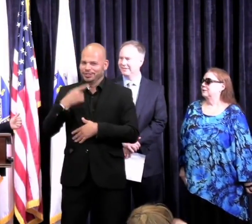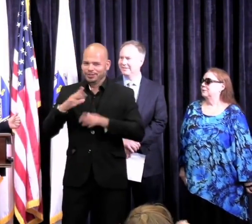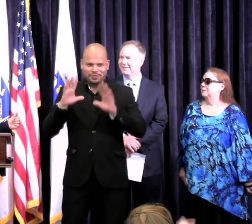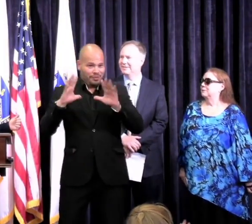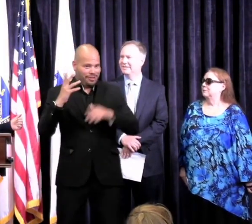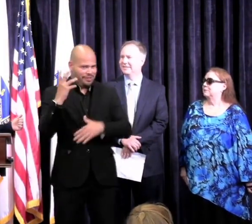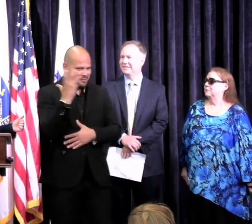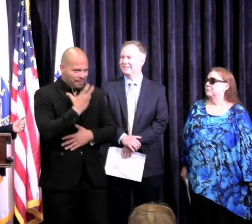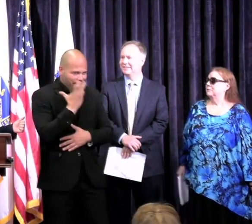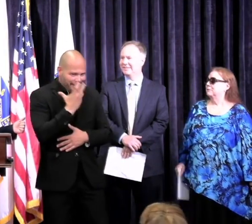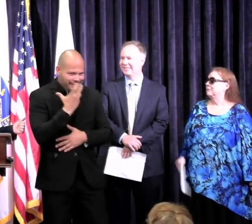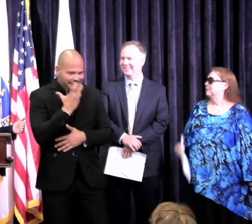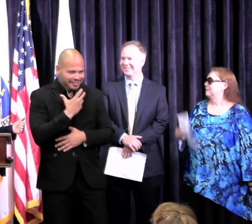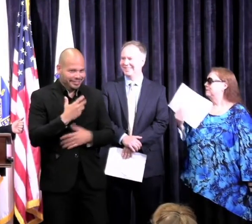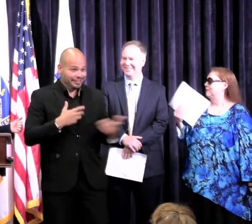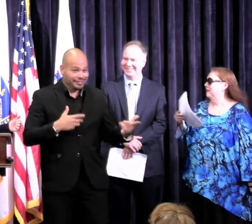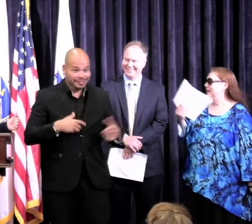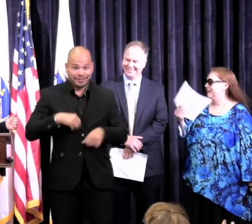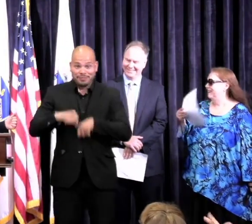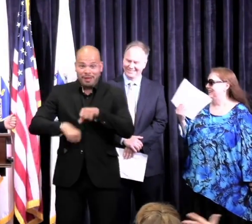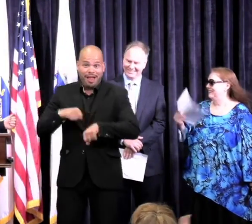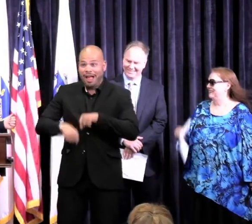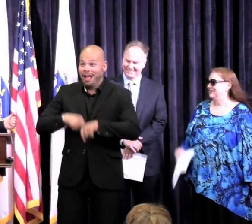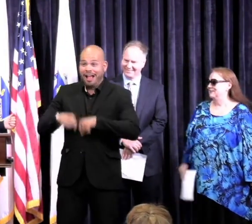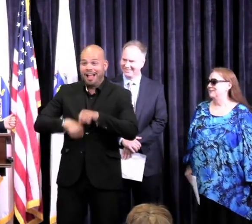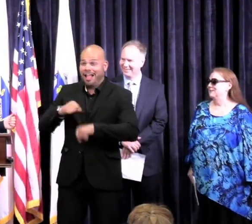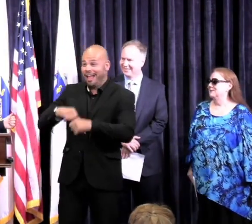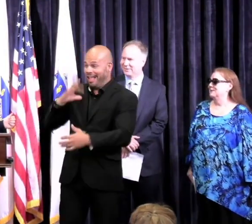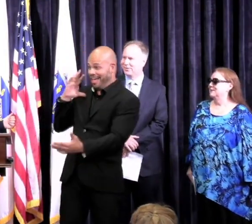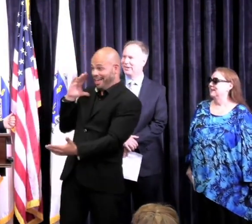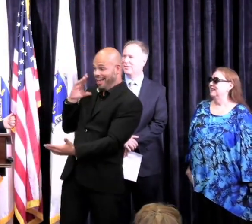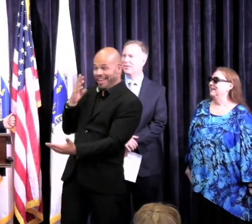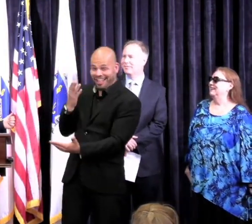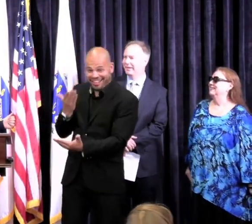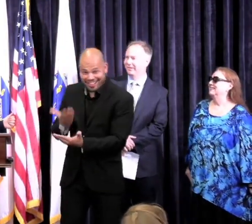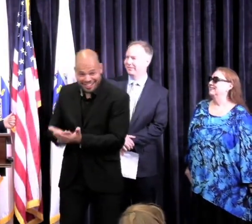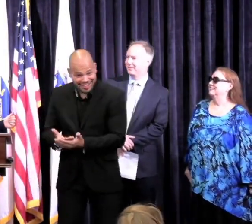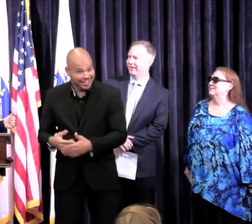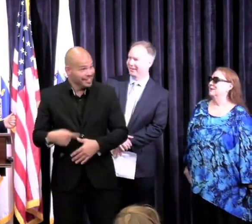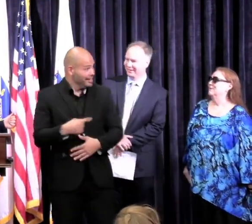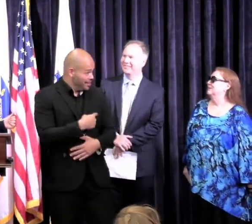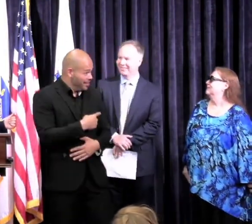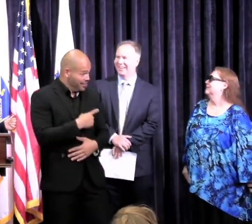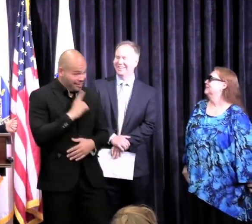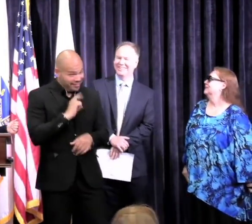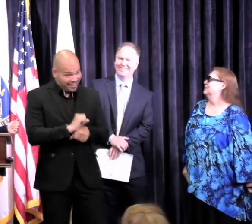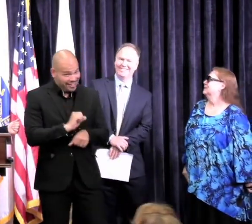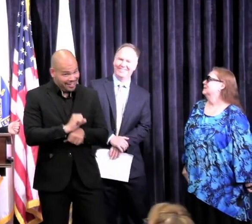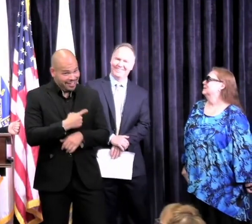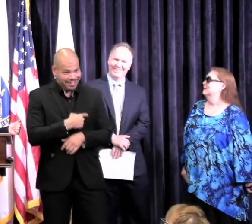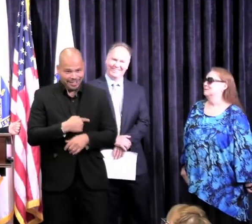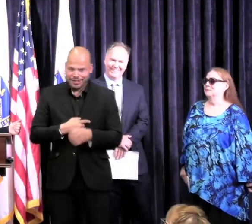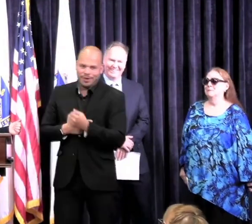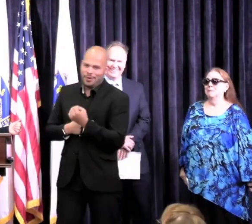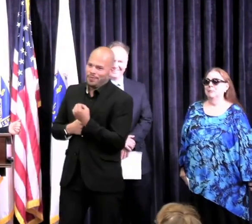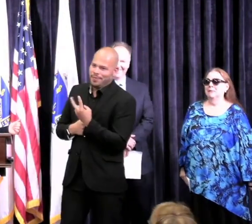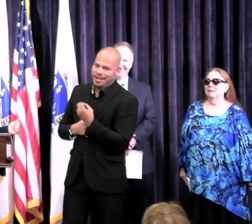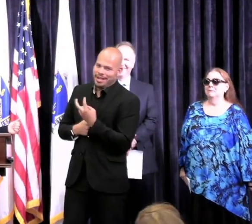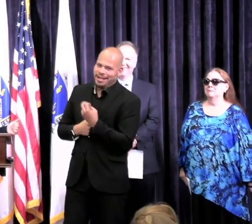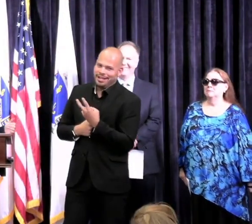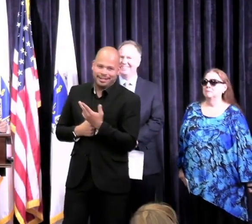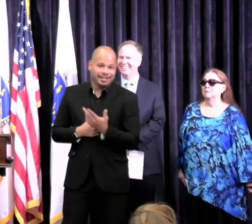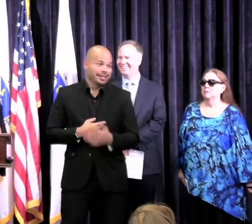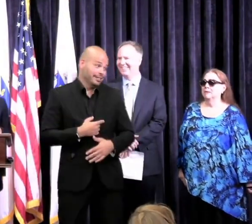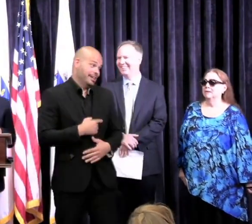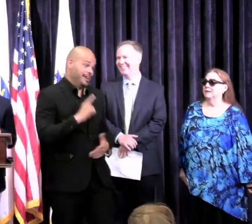he rode his bike in actually uh was it 30 miles I don't know it's 12 miles but um on uh